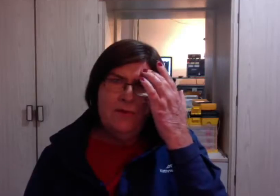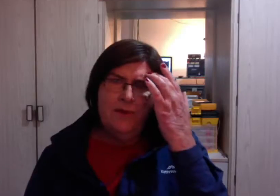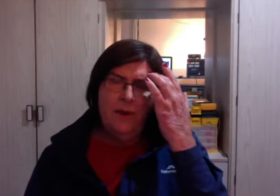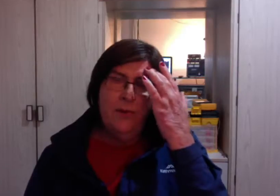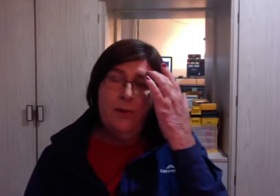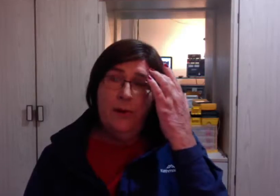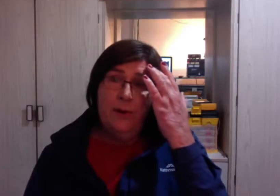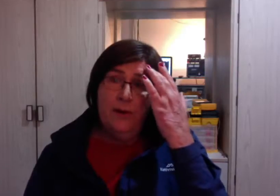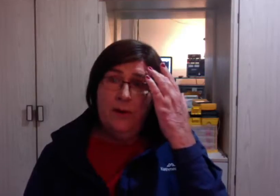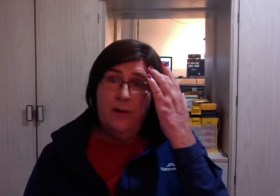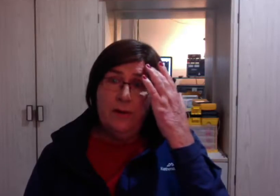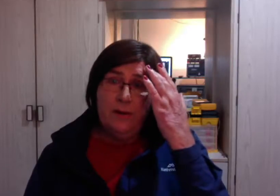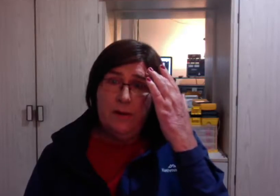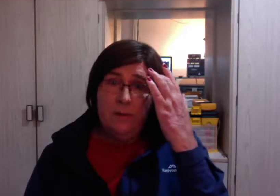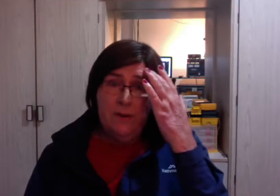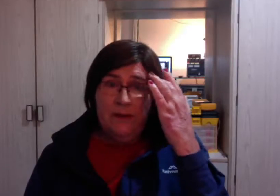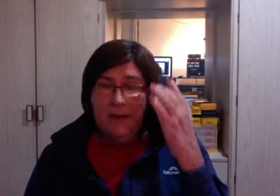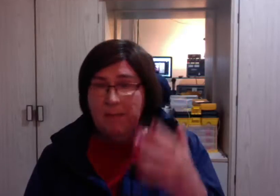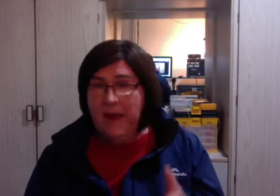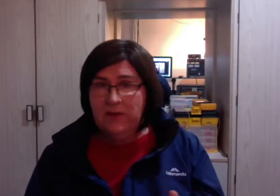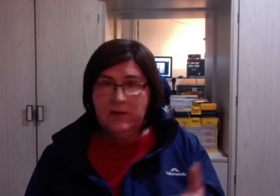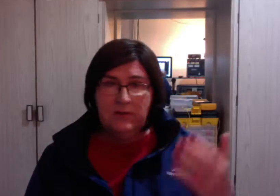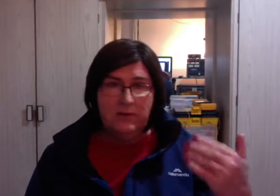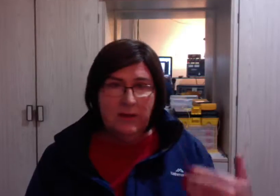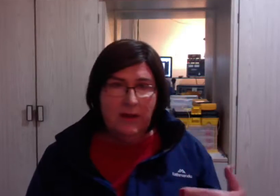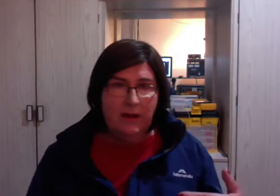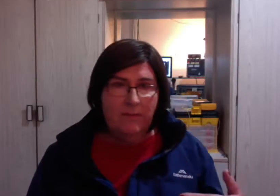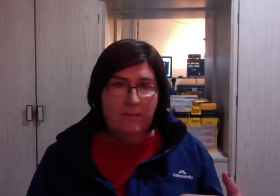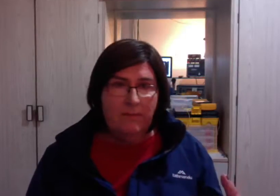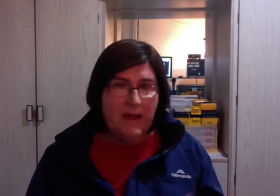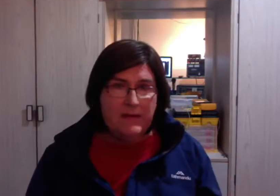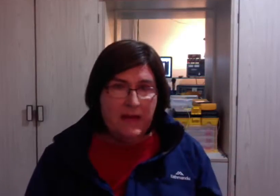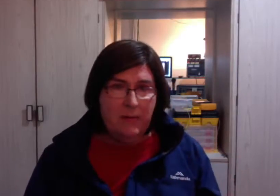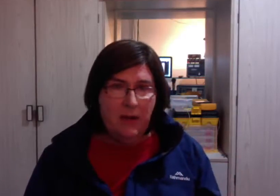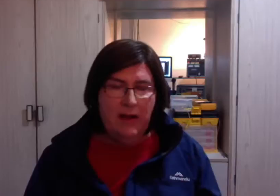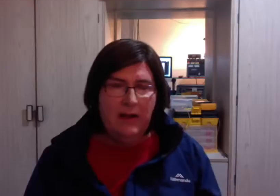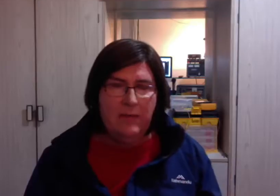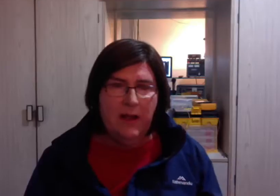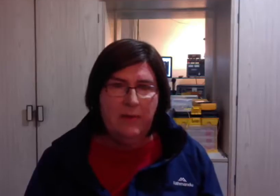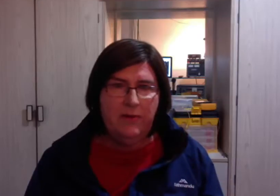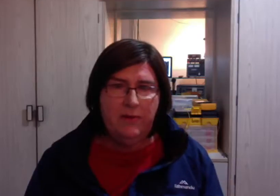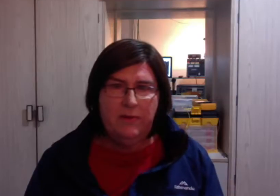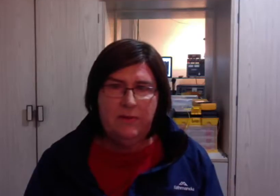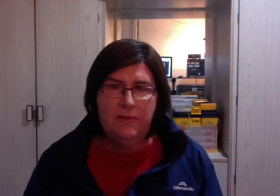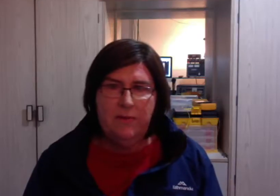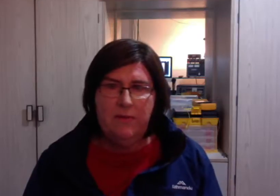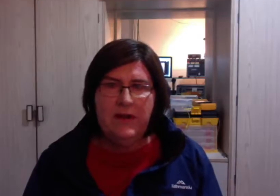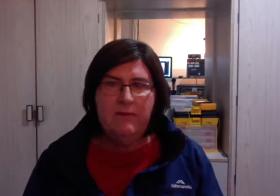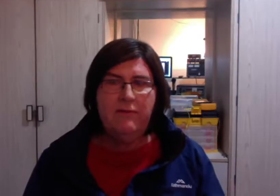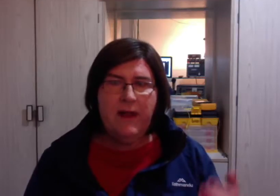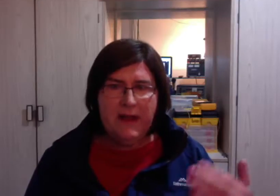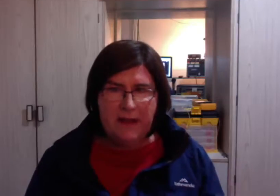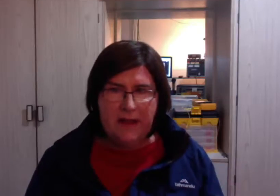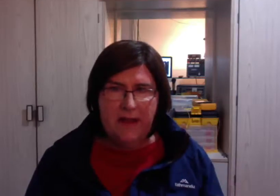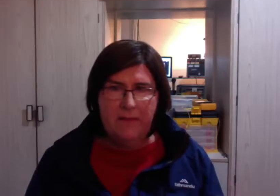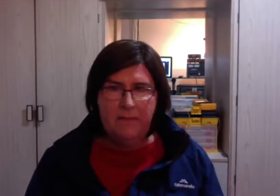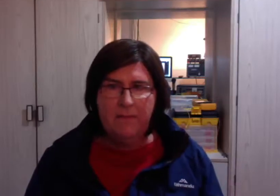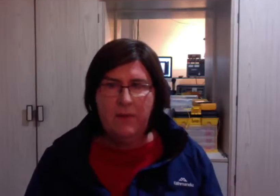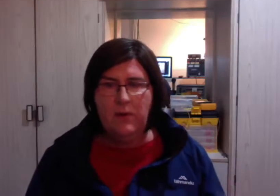So when we come back to Mount Dare, we're likely to be able to reinflate there.